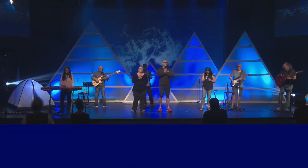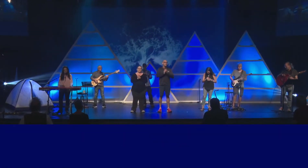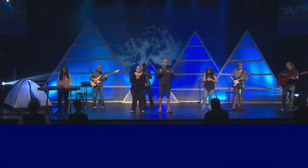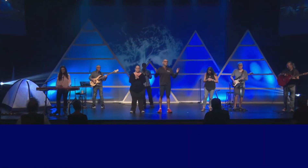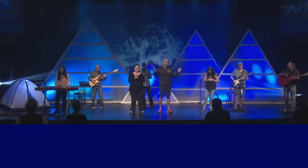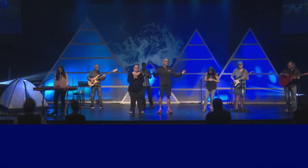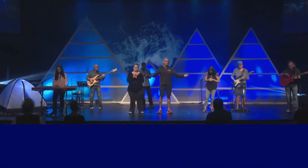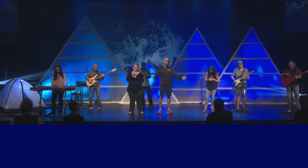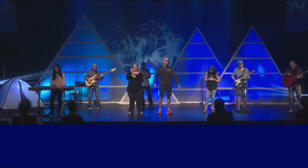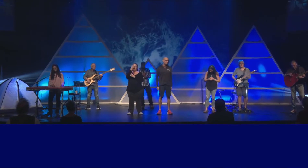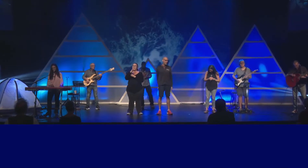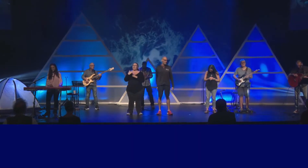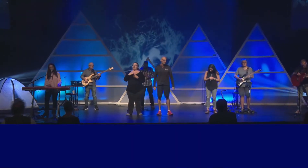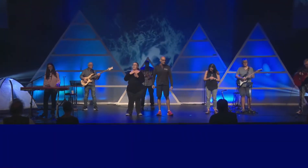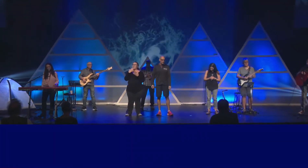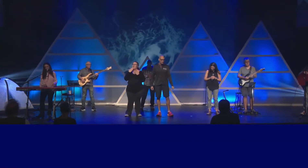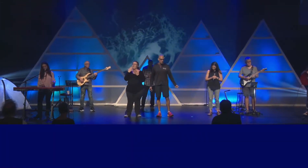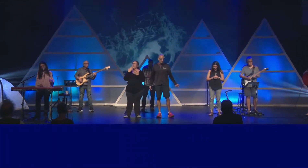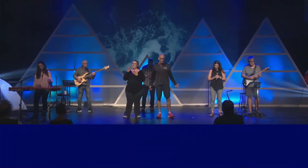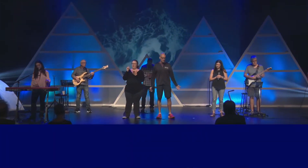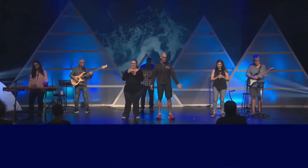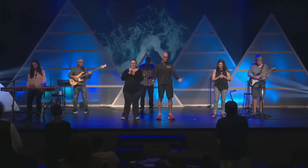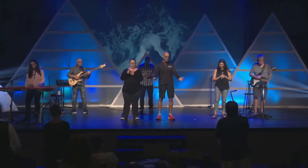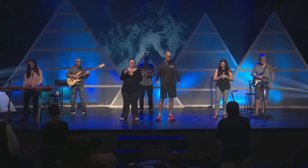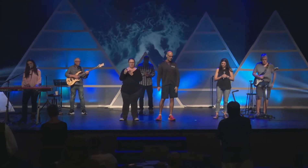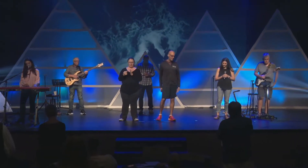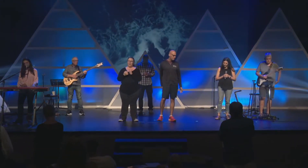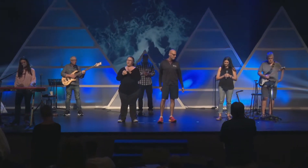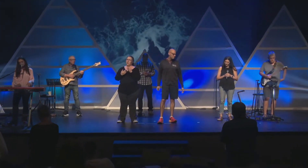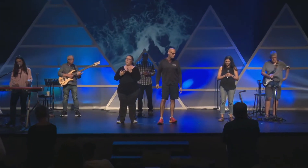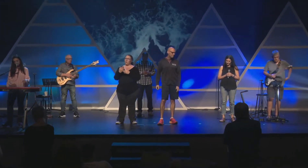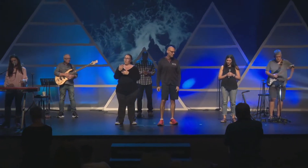all. God, we are grateful for that truth that's revealed in Jesus.